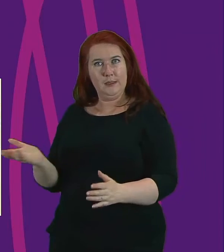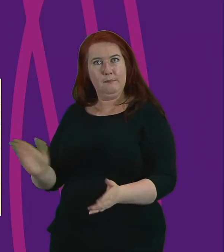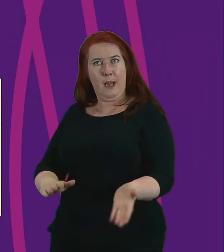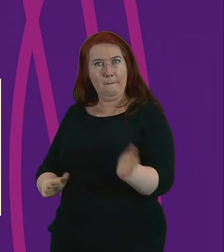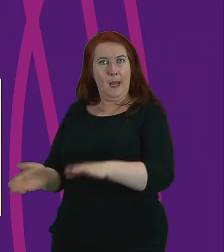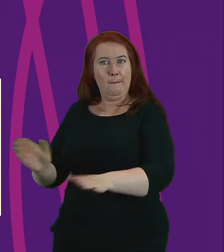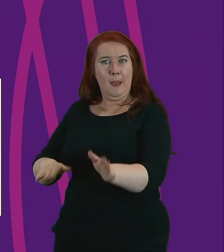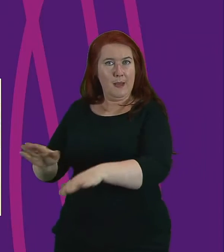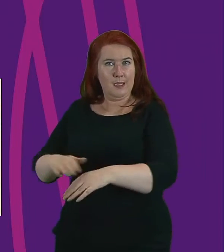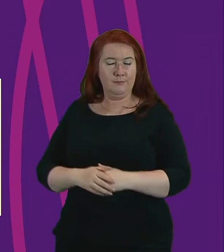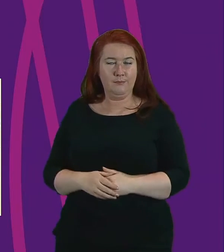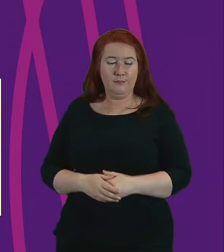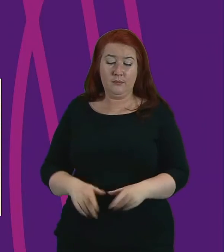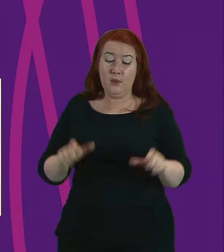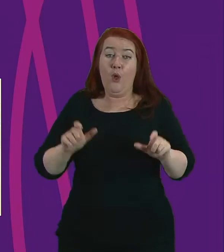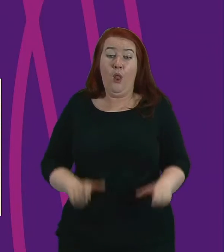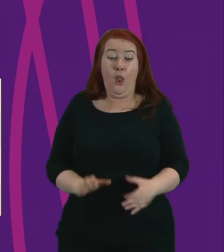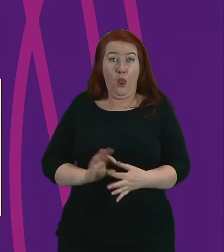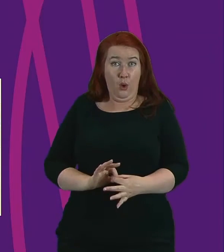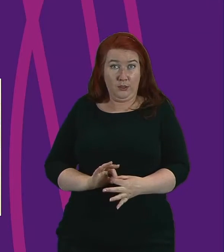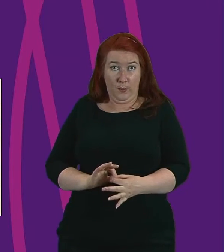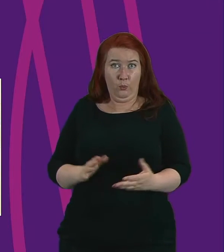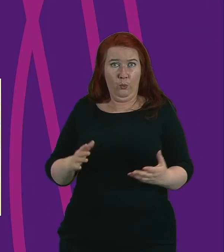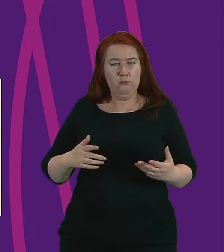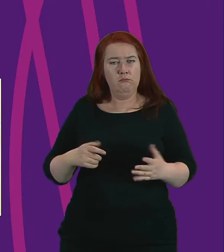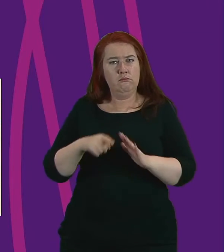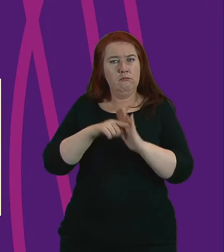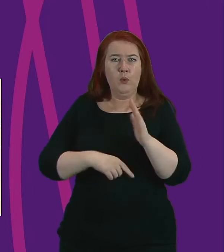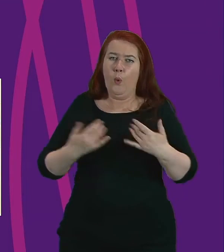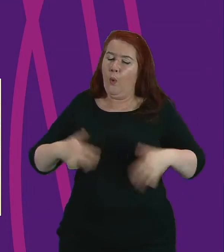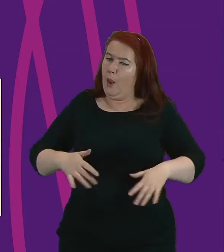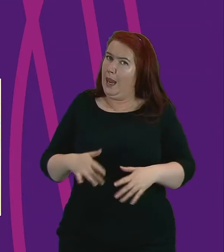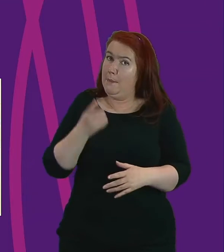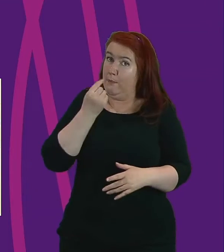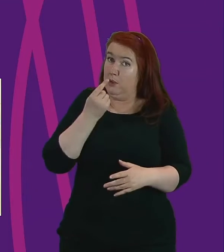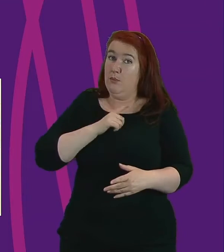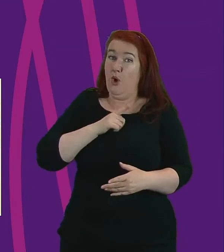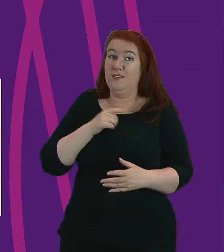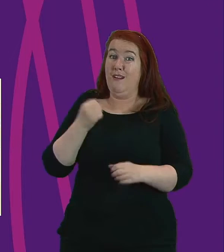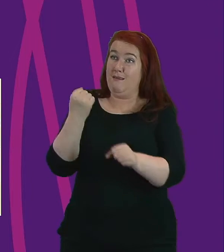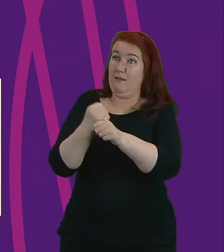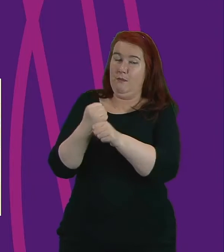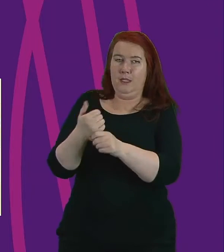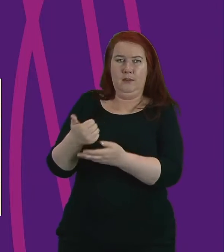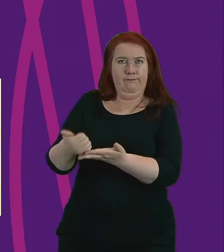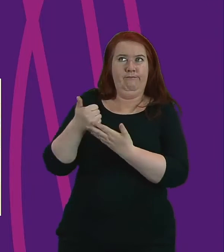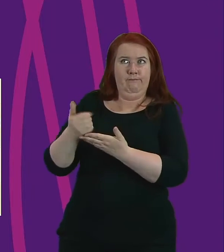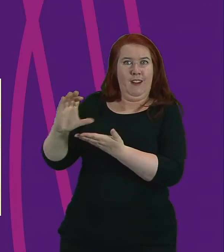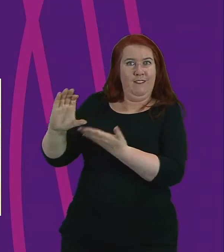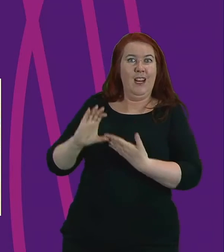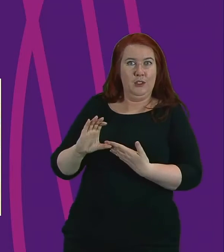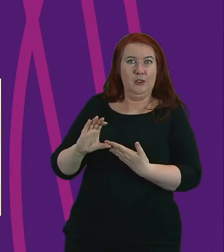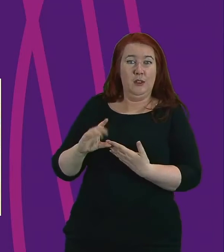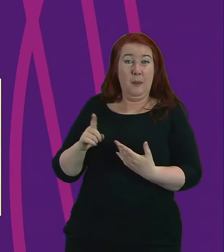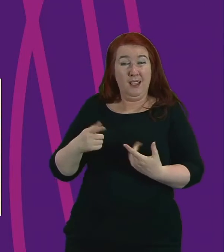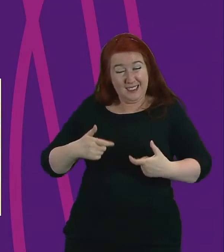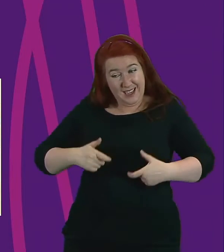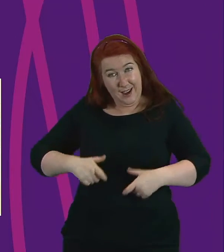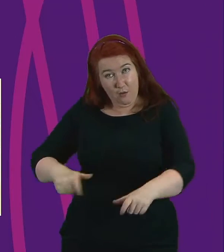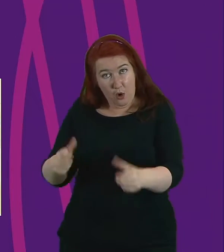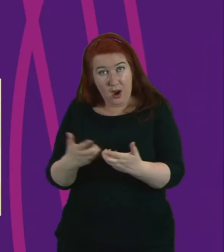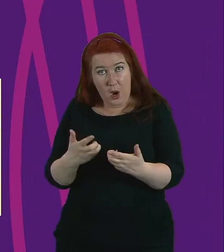lockdown has only been possible with the financial support of our governments, and it can only be extended if the support